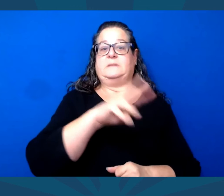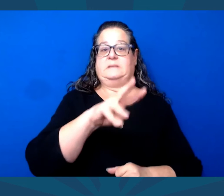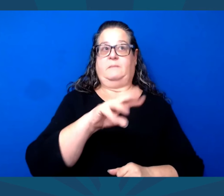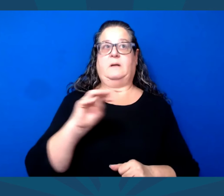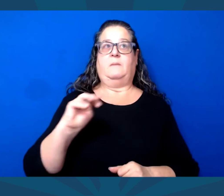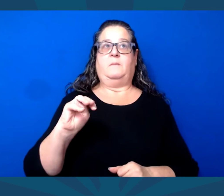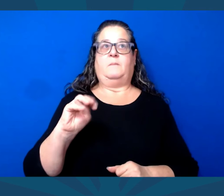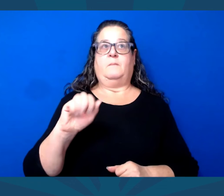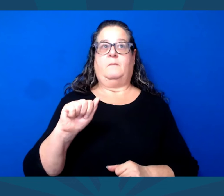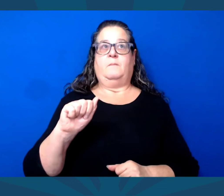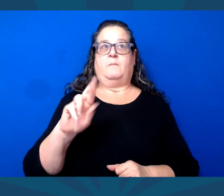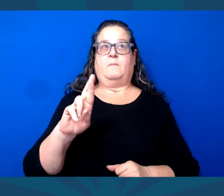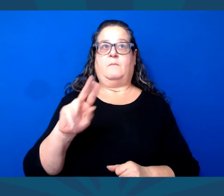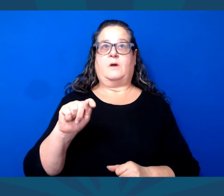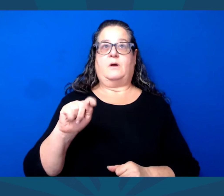Campaign funding, traditional.